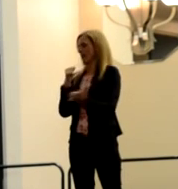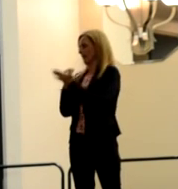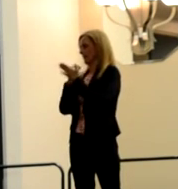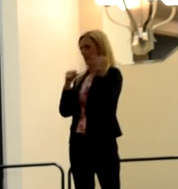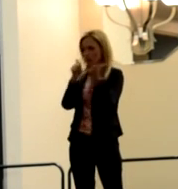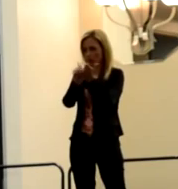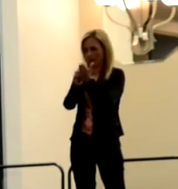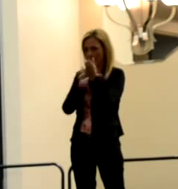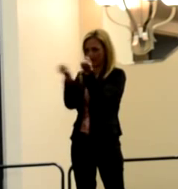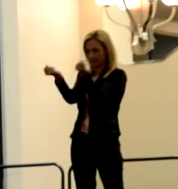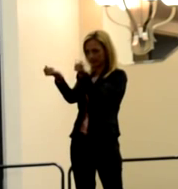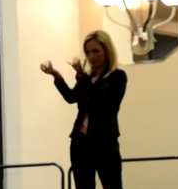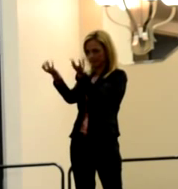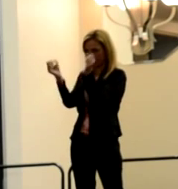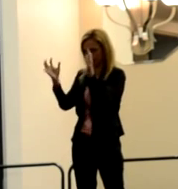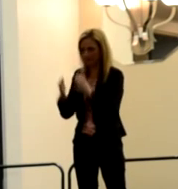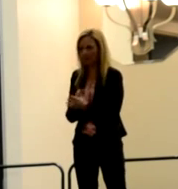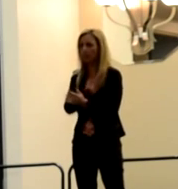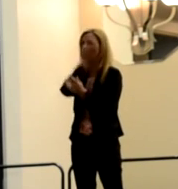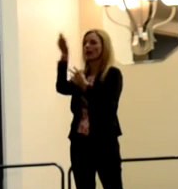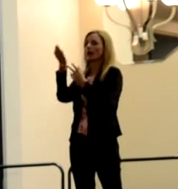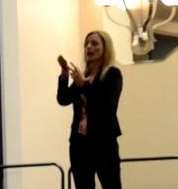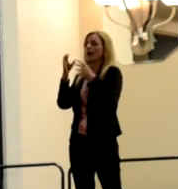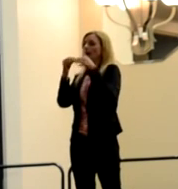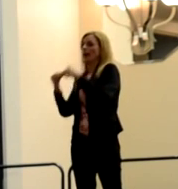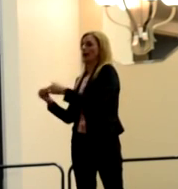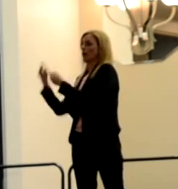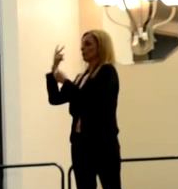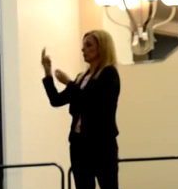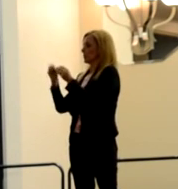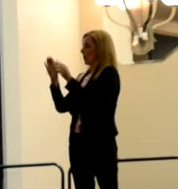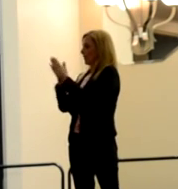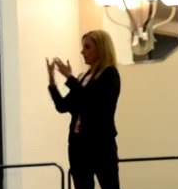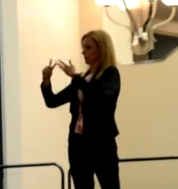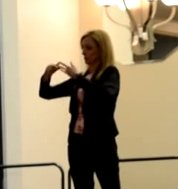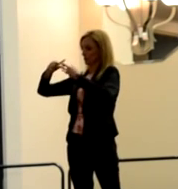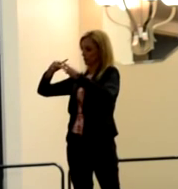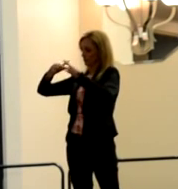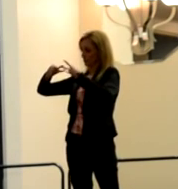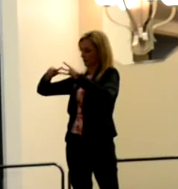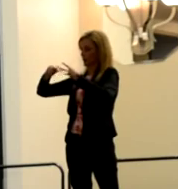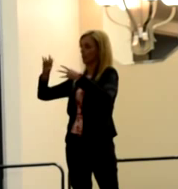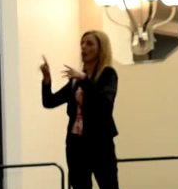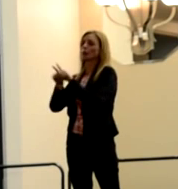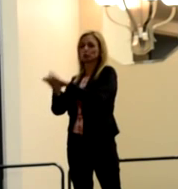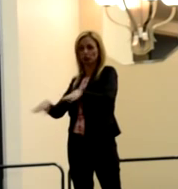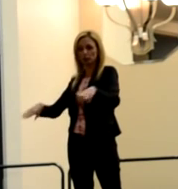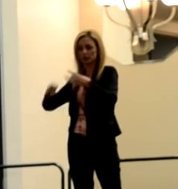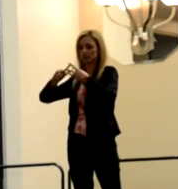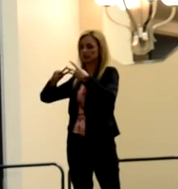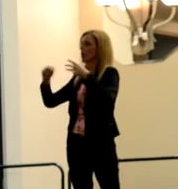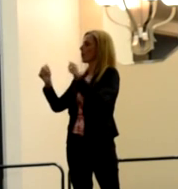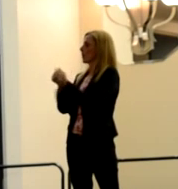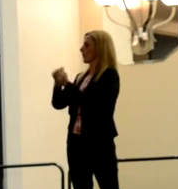and then I can translate it, and that would make the process easier. So that's what I did. And then when I did two additional books, the second